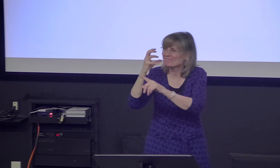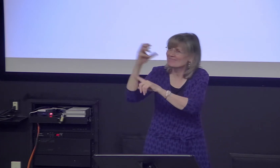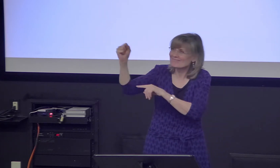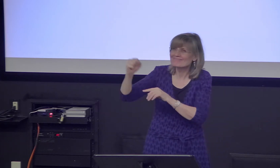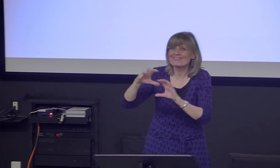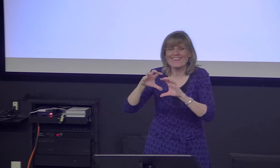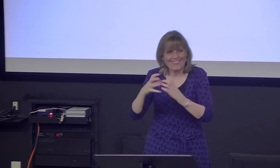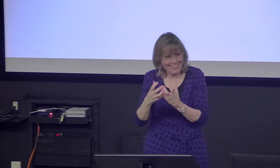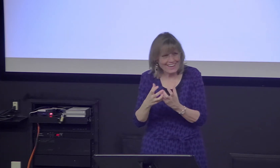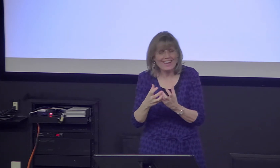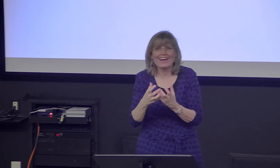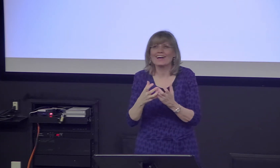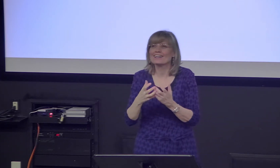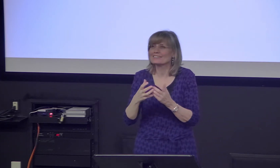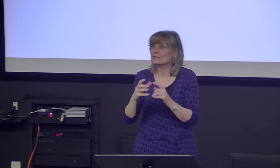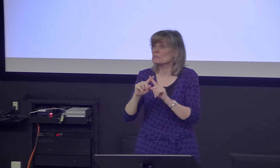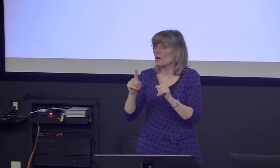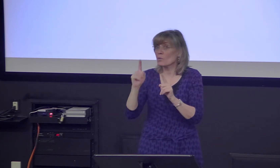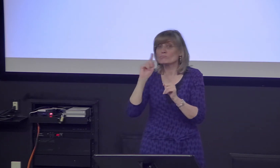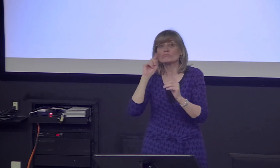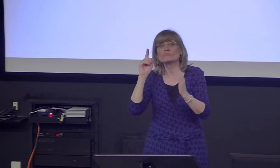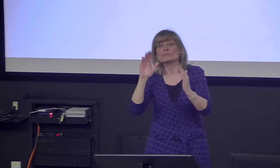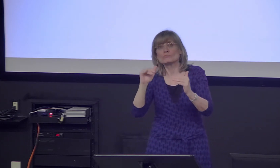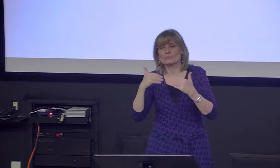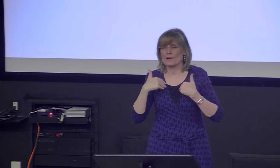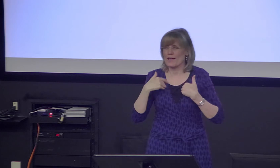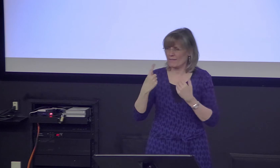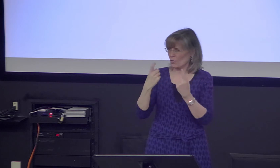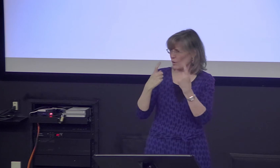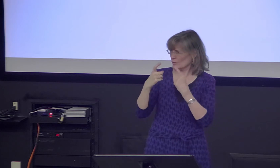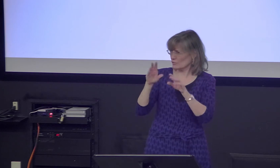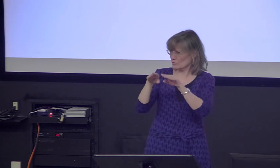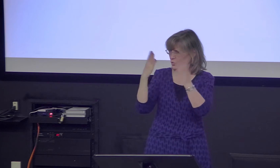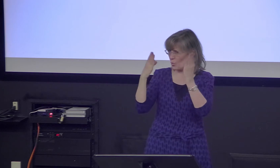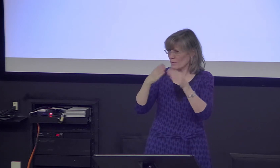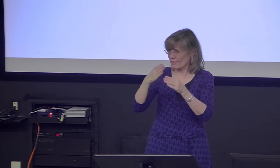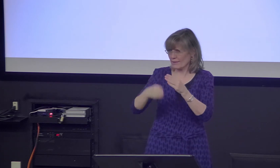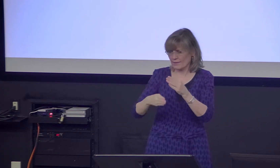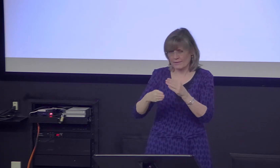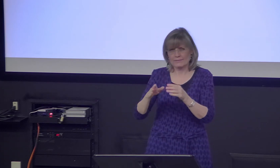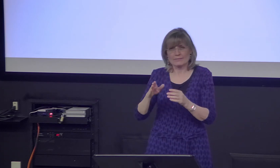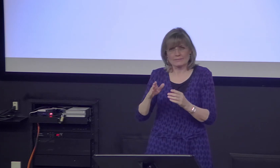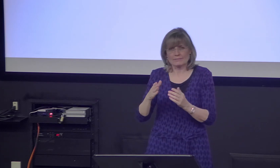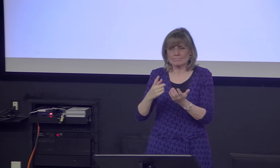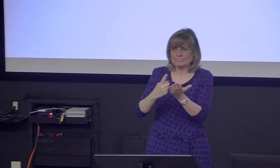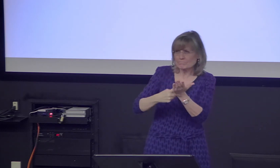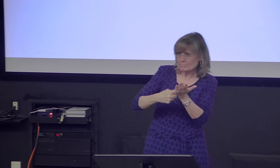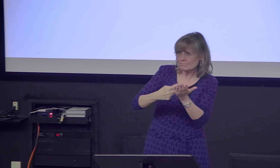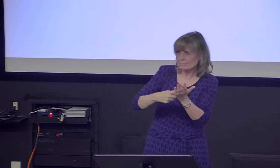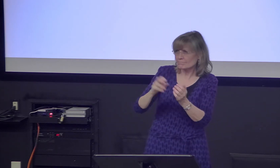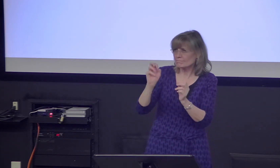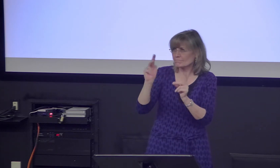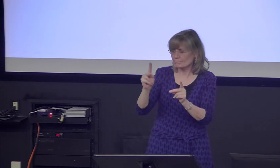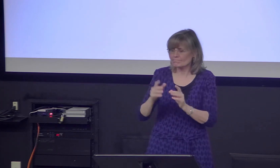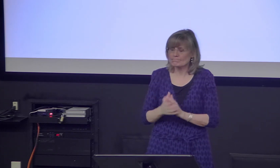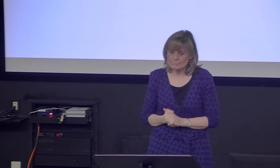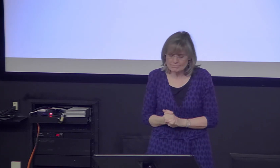We'll give you time to leave around 1:50. If you have any questions at the end, we will open the floor up for